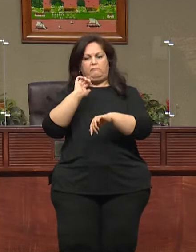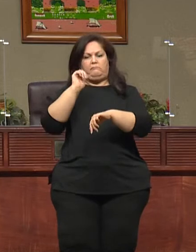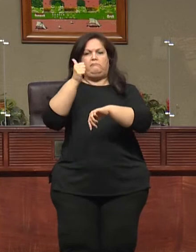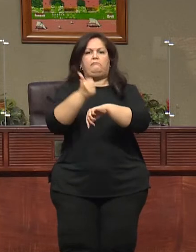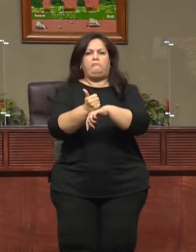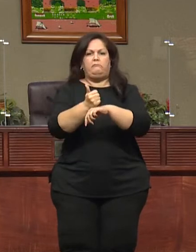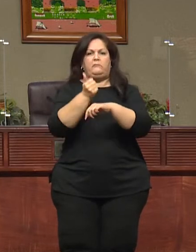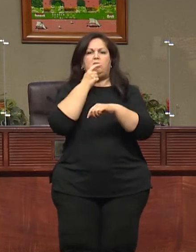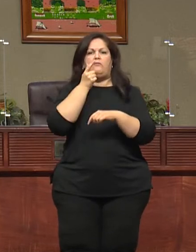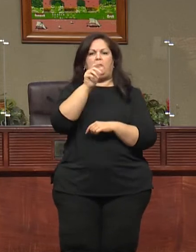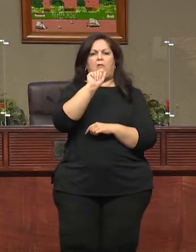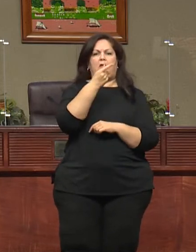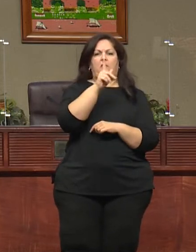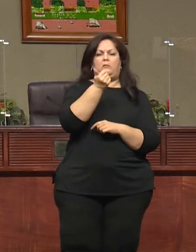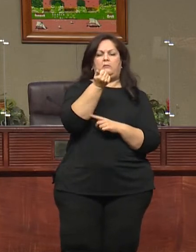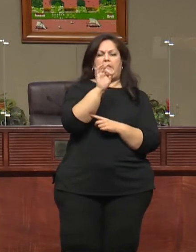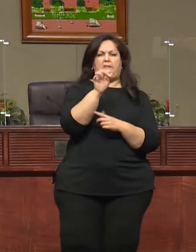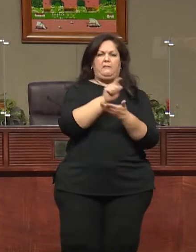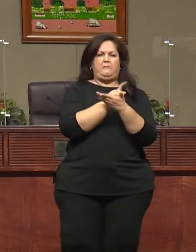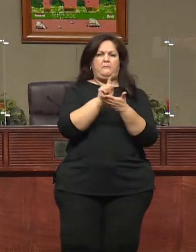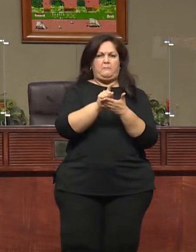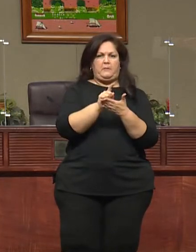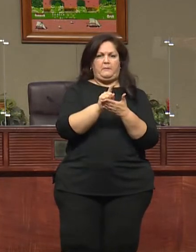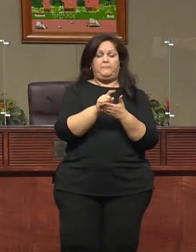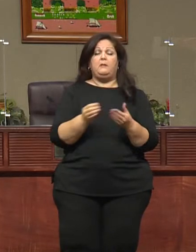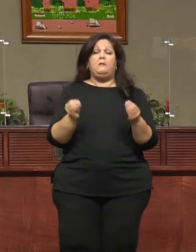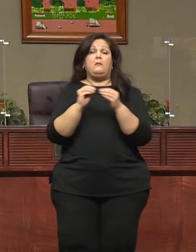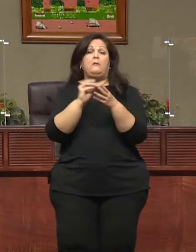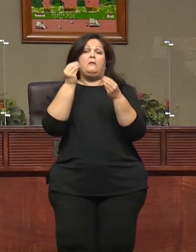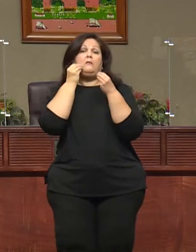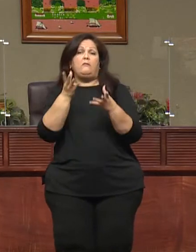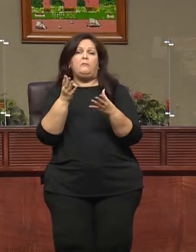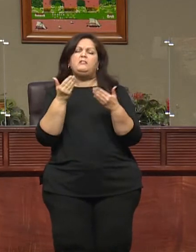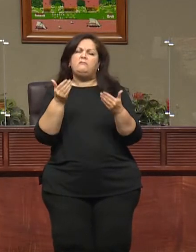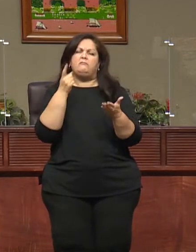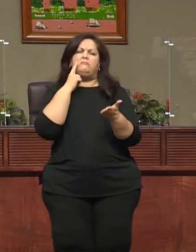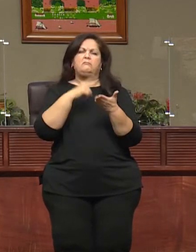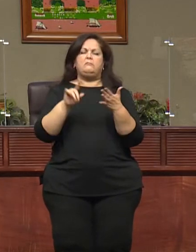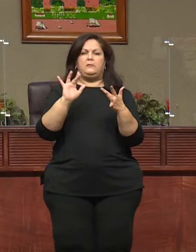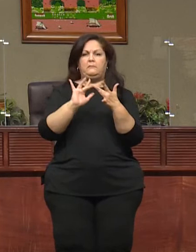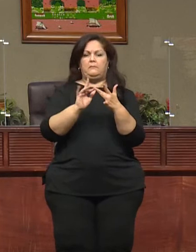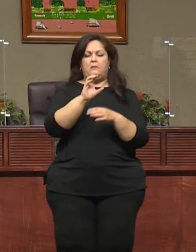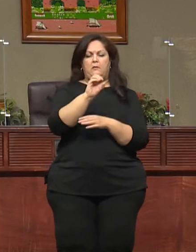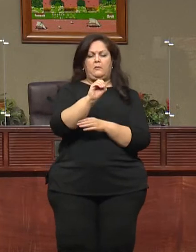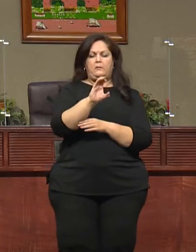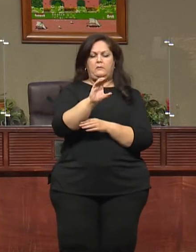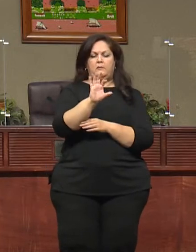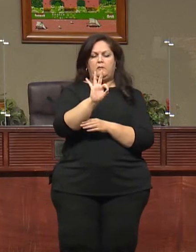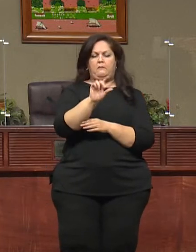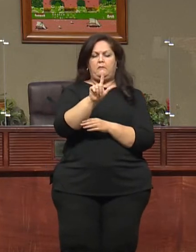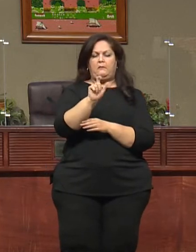following week of April the 19th. For more details, we ask that you go to our website at